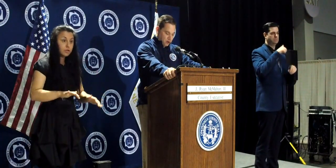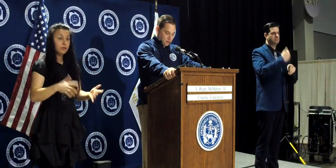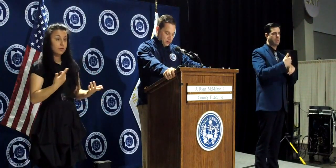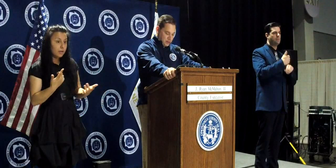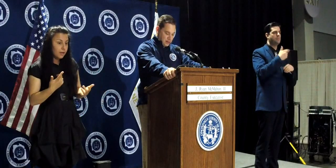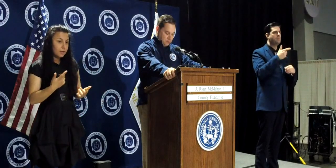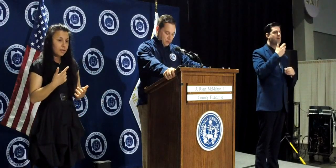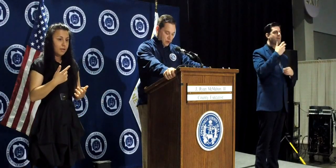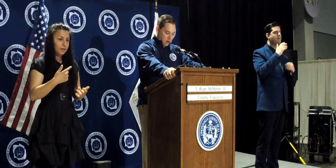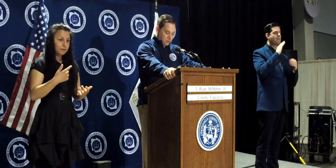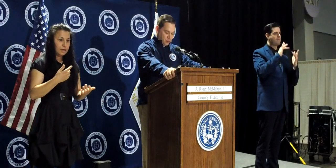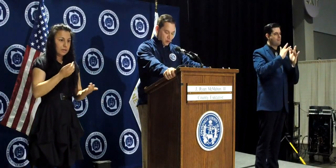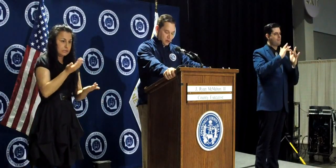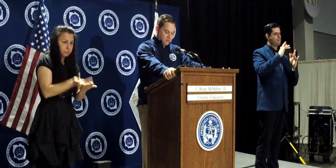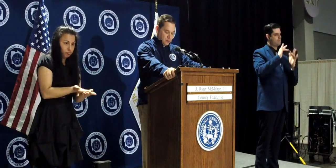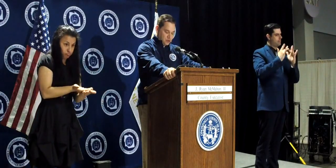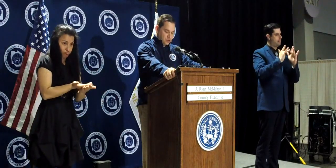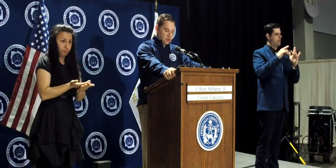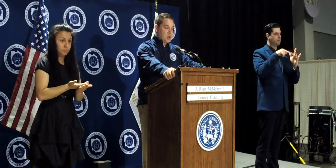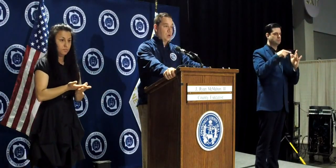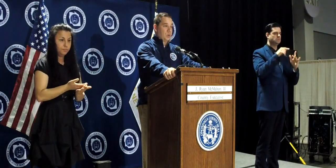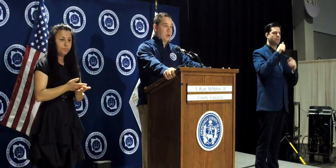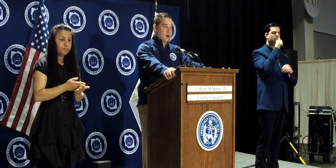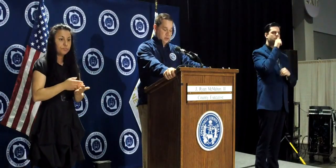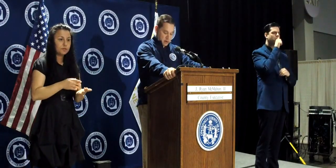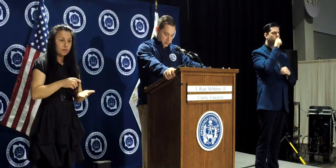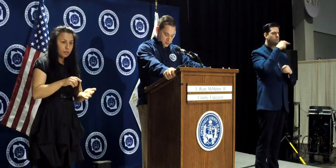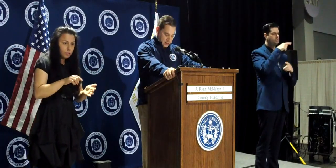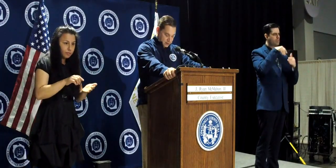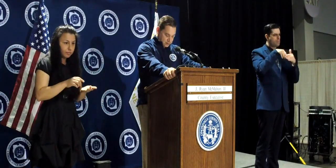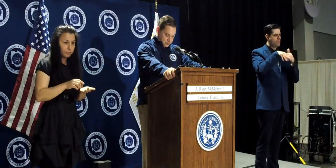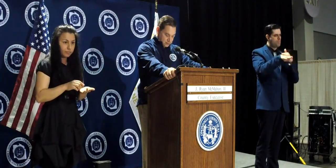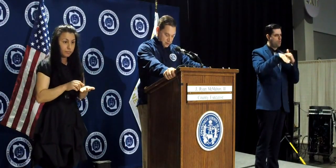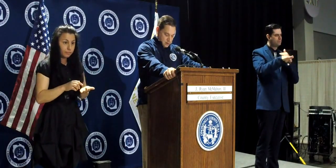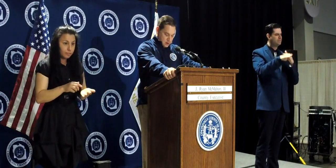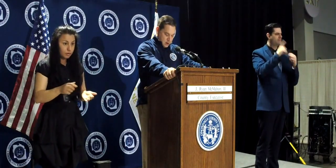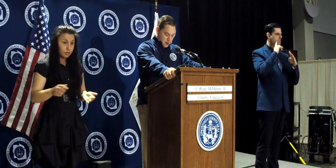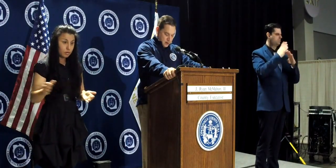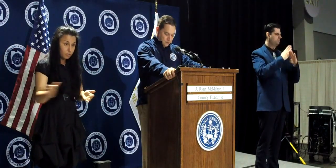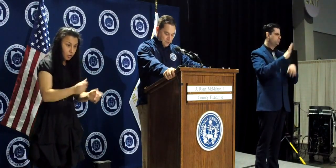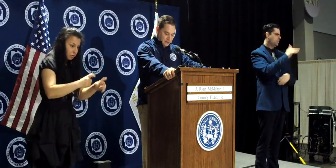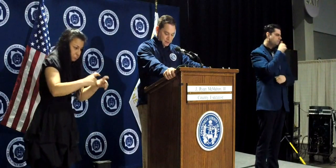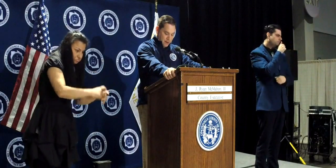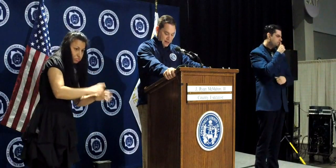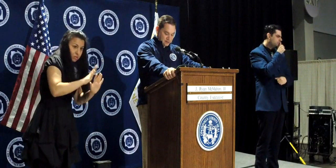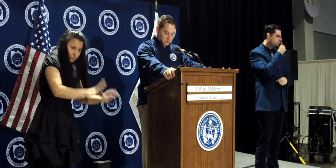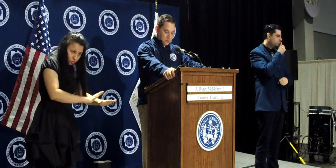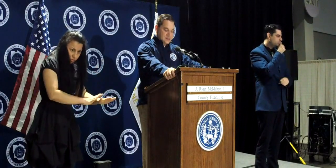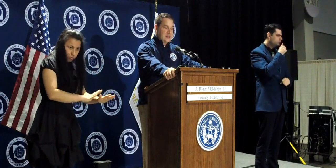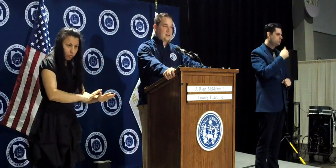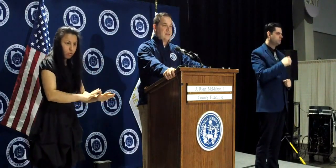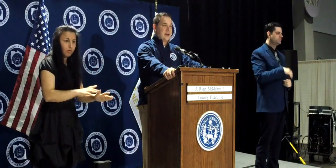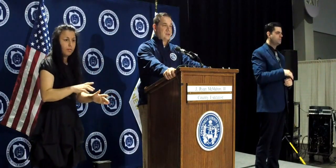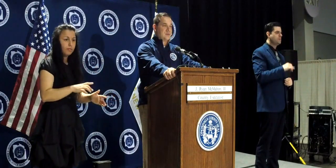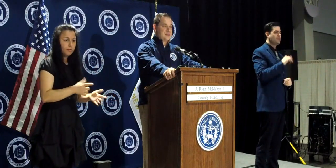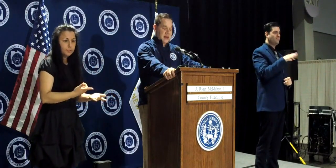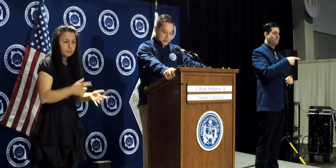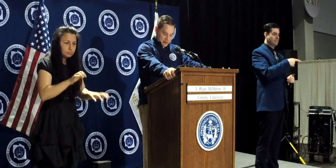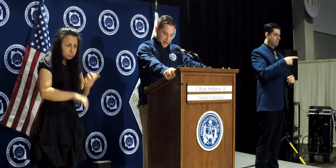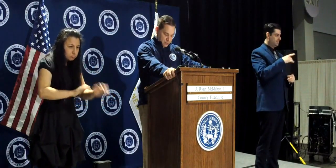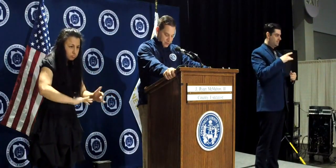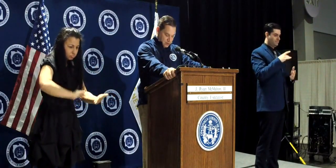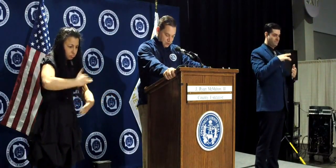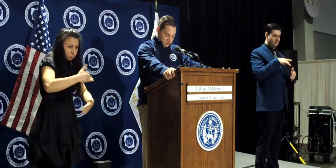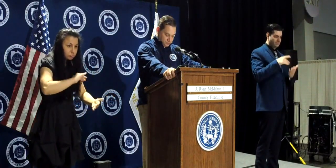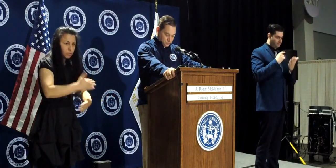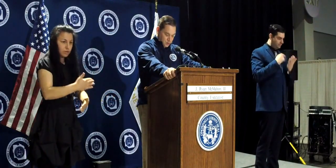who are recovering can input all the required information regarding their health status. If you've tested positive, please take advantage of this